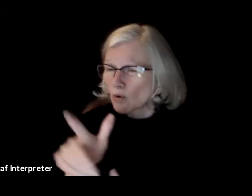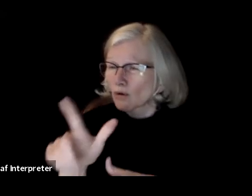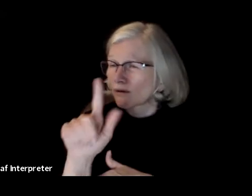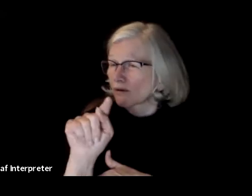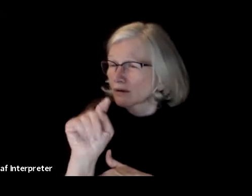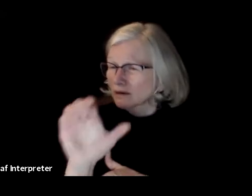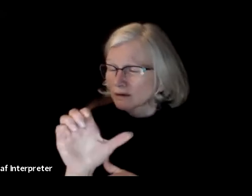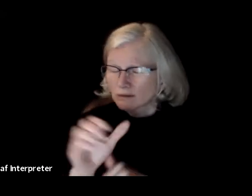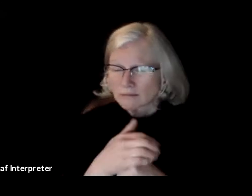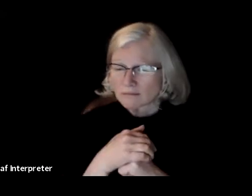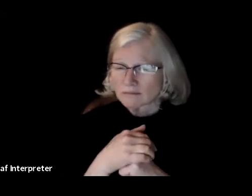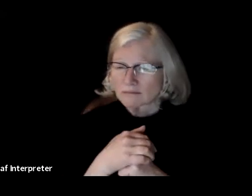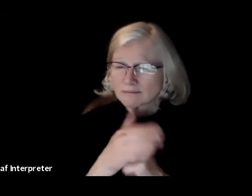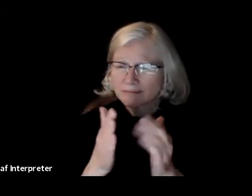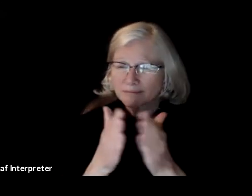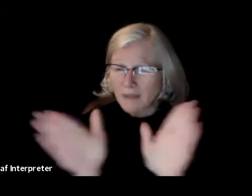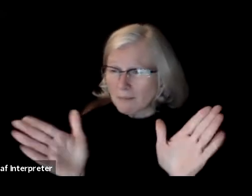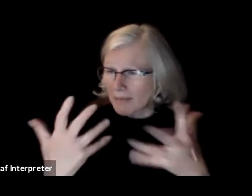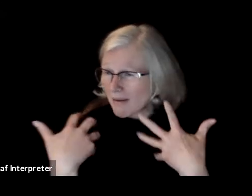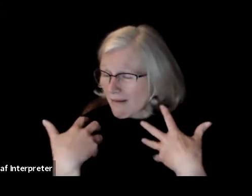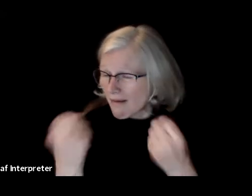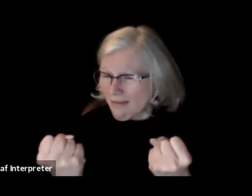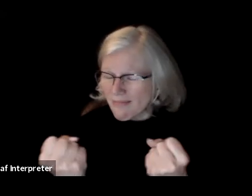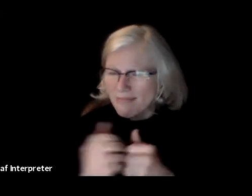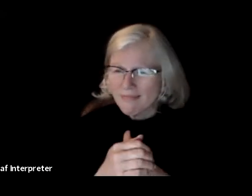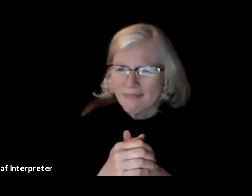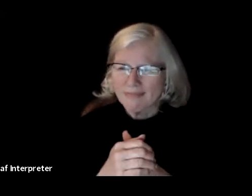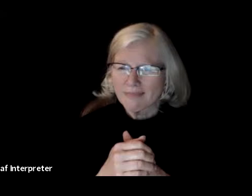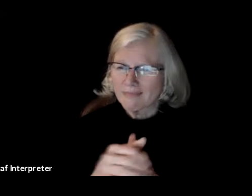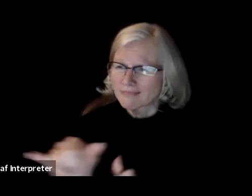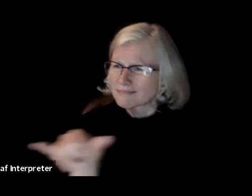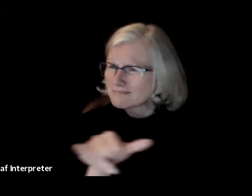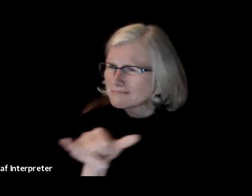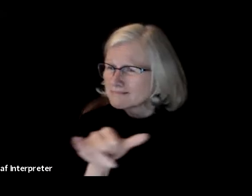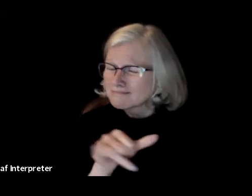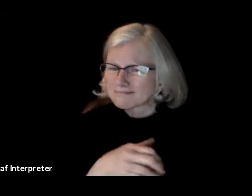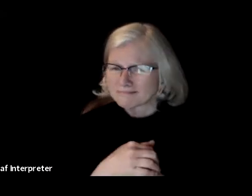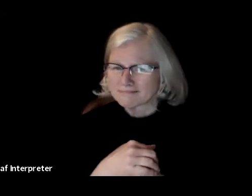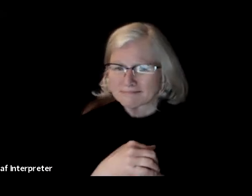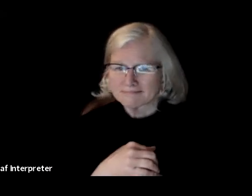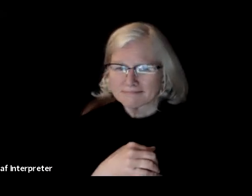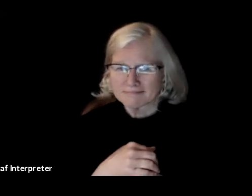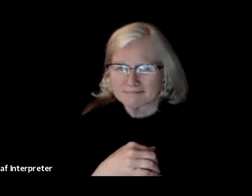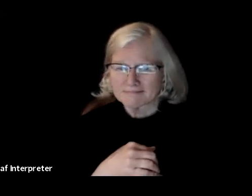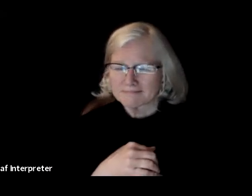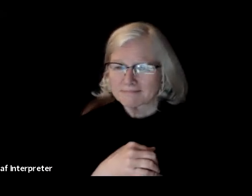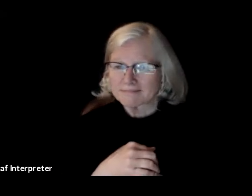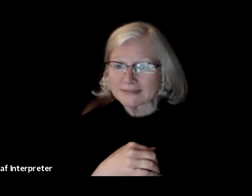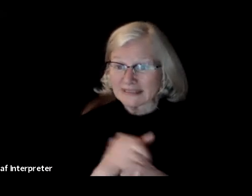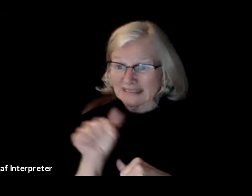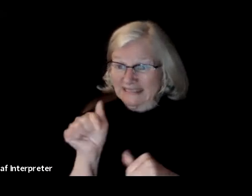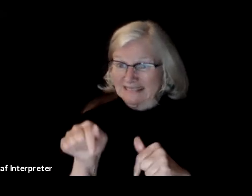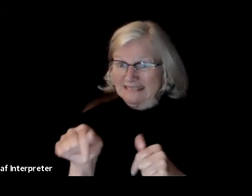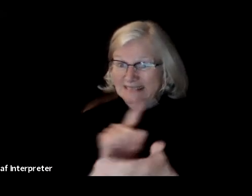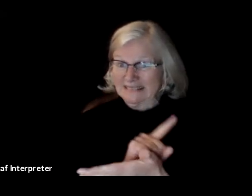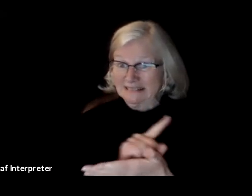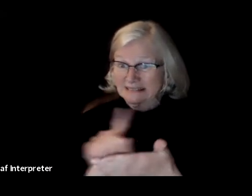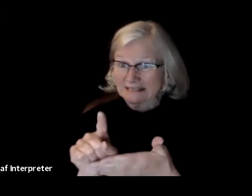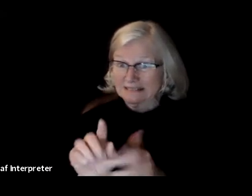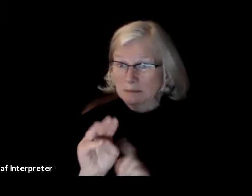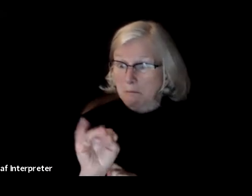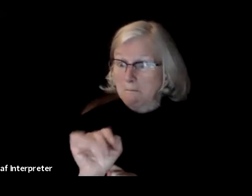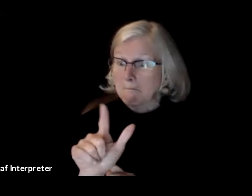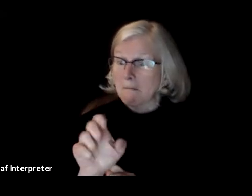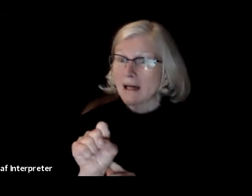colleagues for this really tireless effort. This week's milestone around vaccinations is so